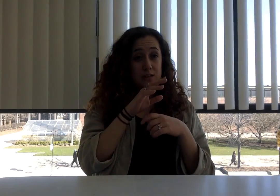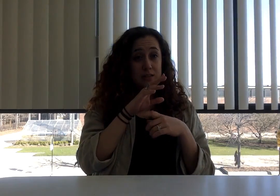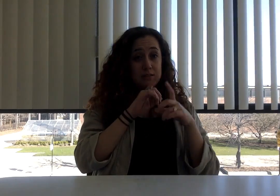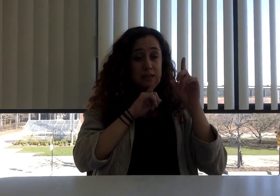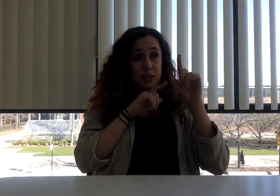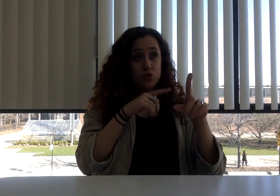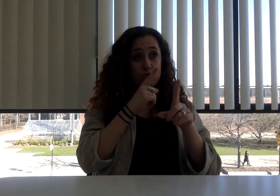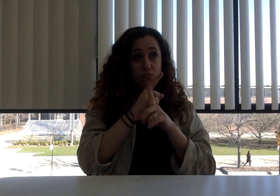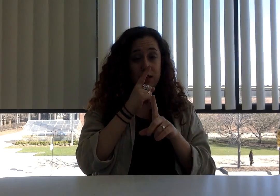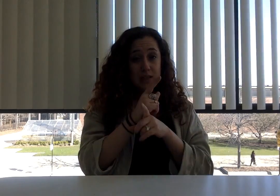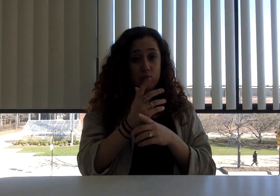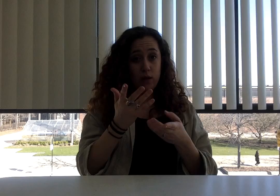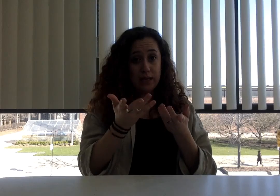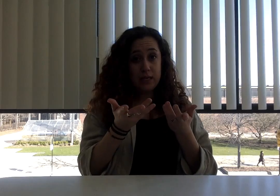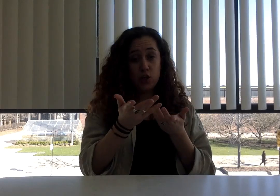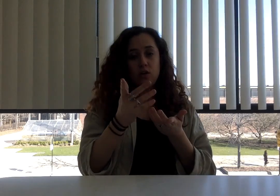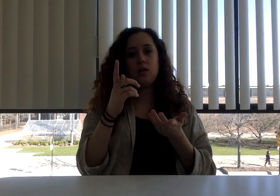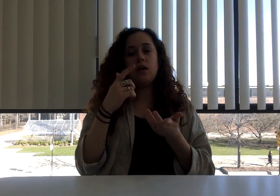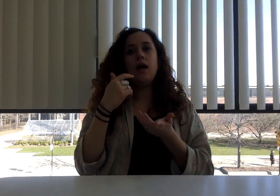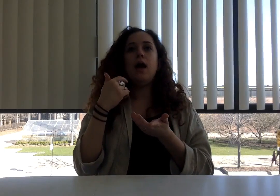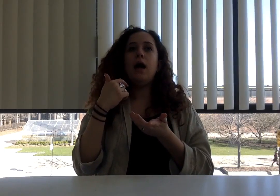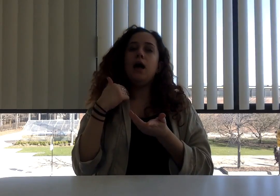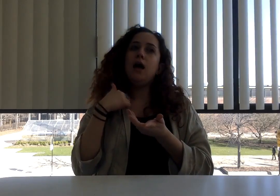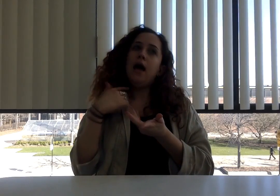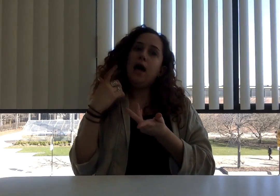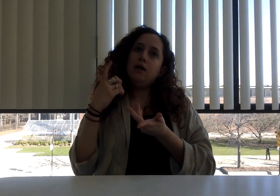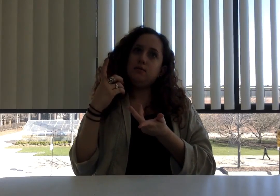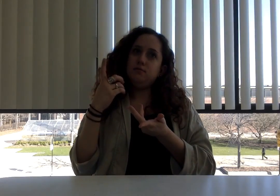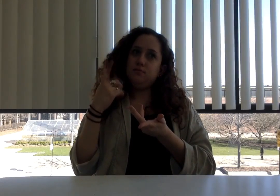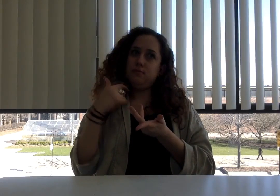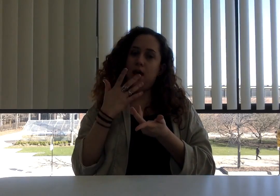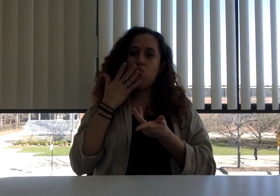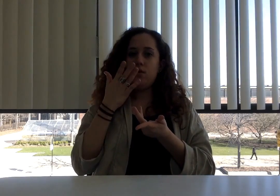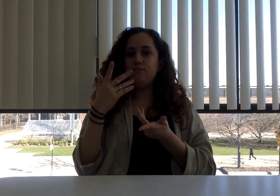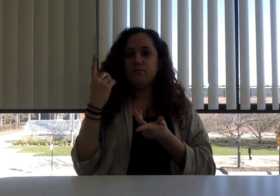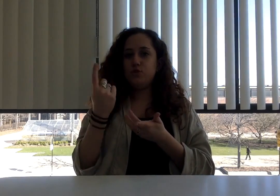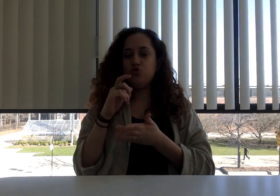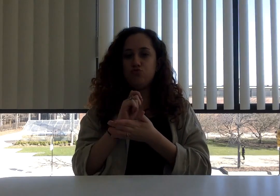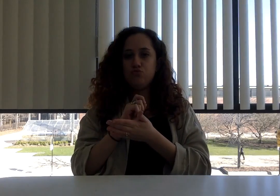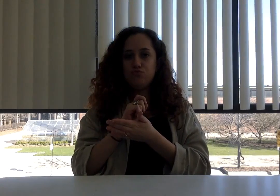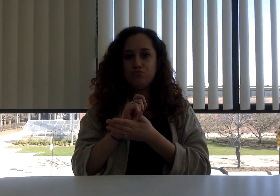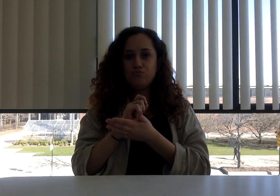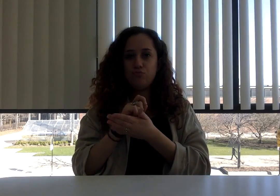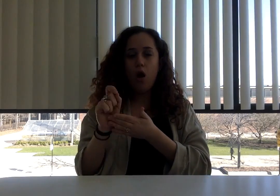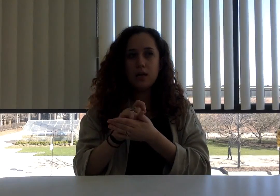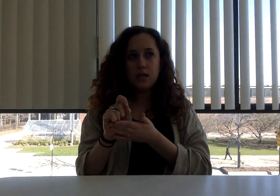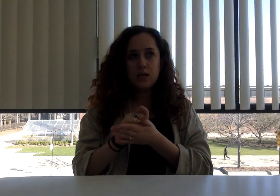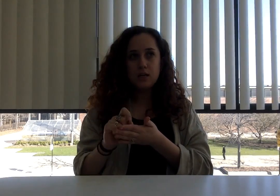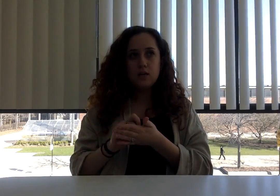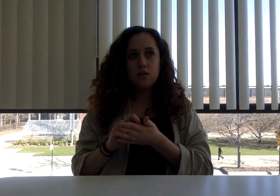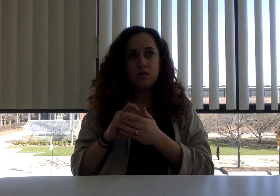drawn it. But when we're looking at down here, how can X be plus or minus 2? There's only